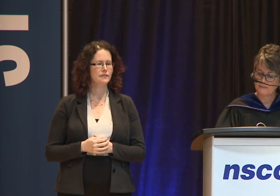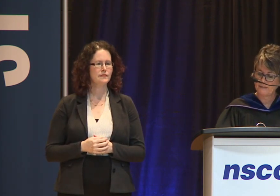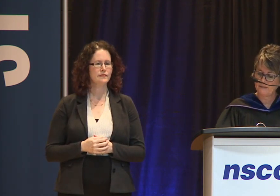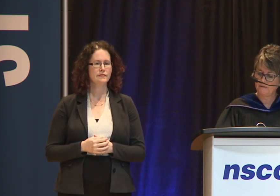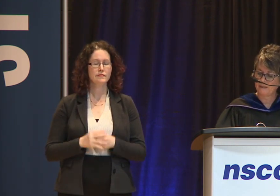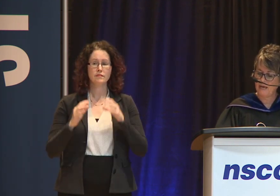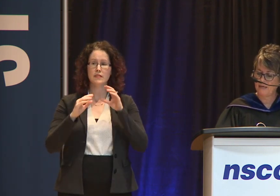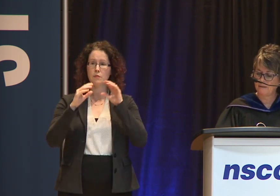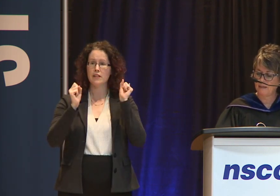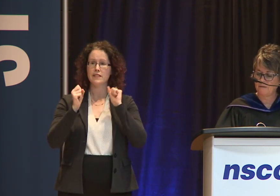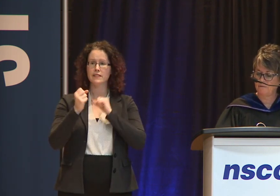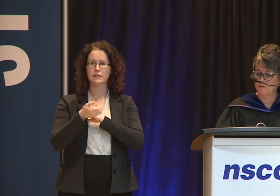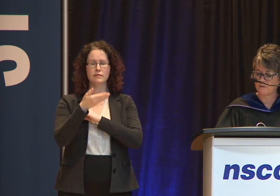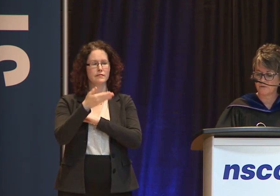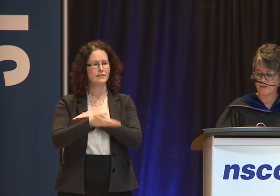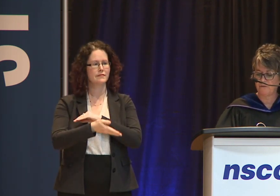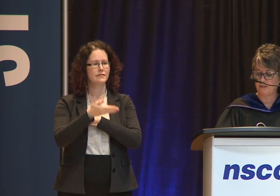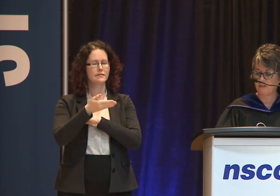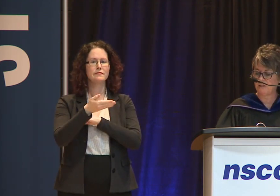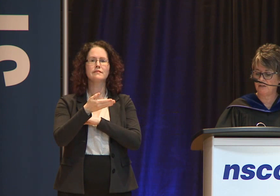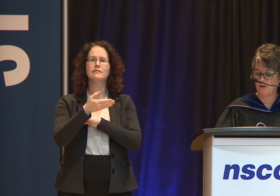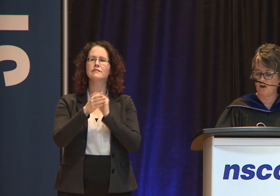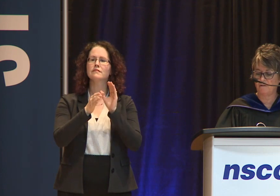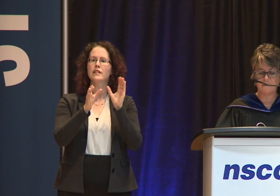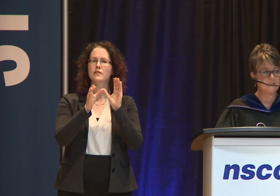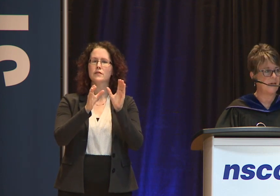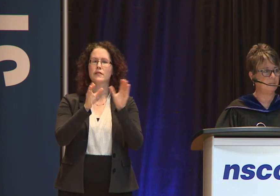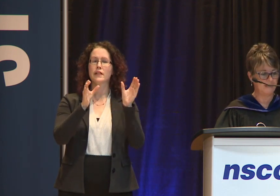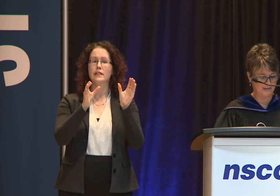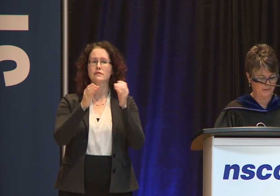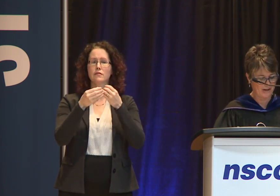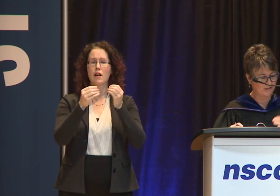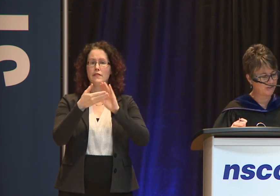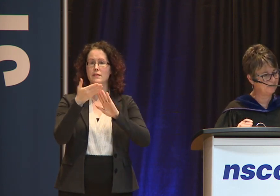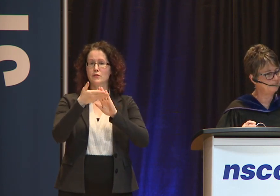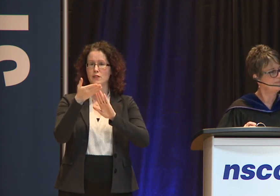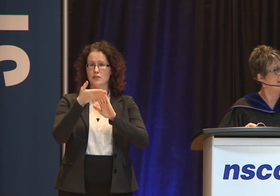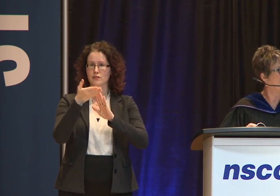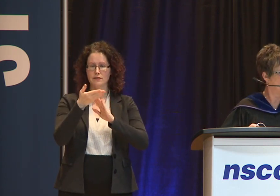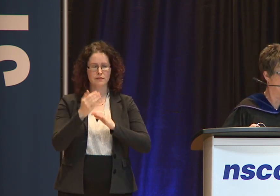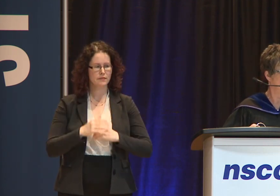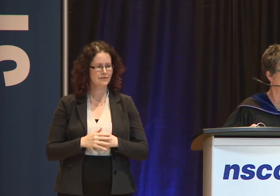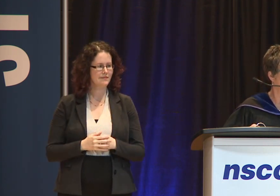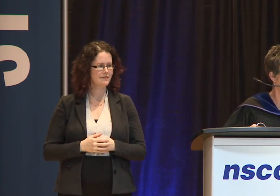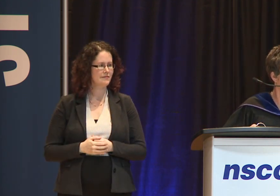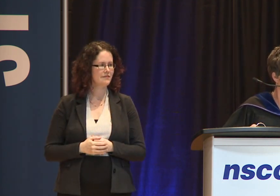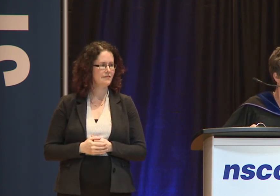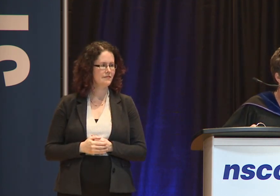Mr. President, the candidate for the certificate in office administration.